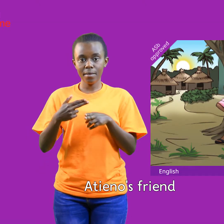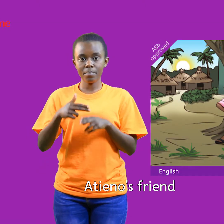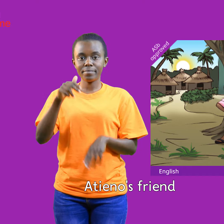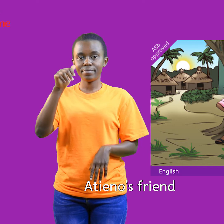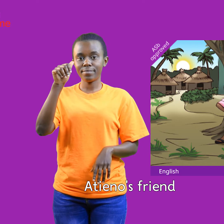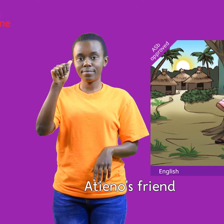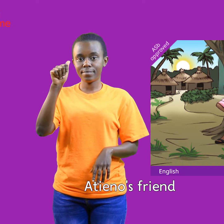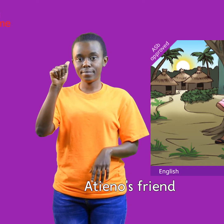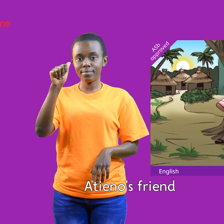Atieno's friend.